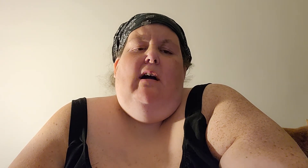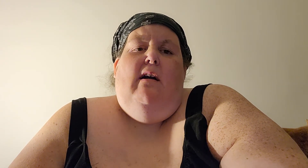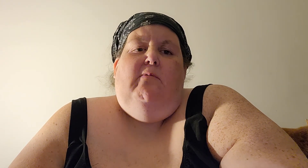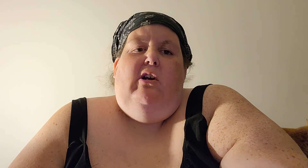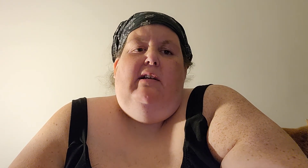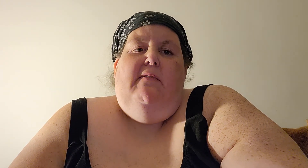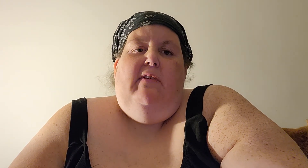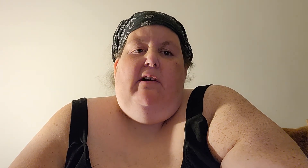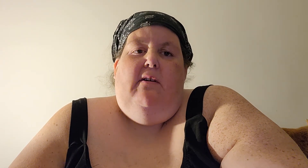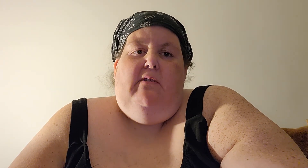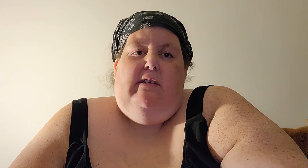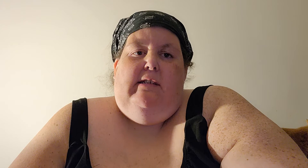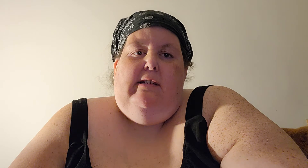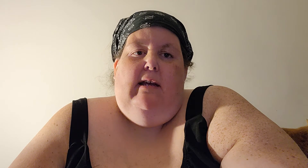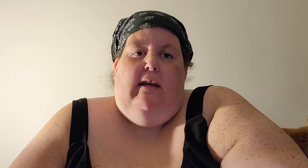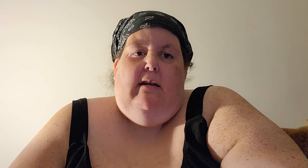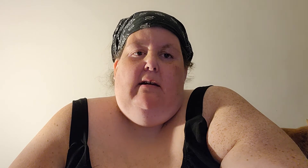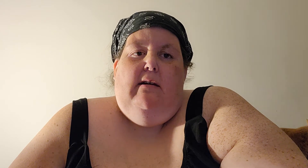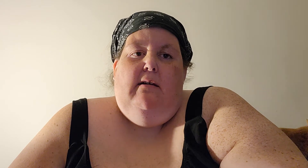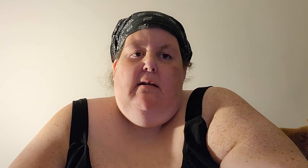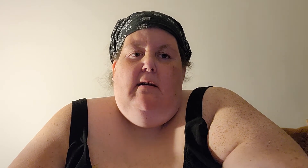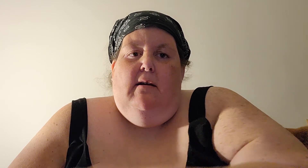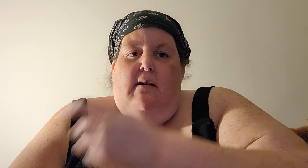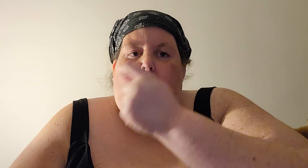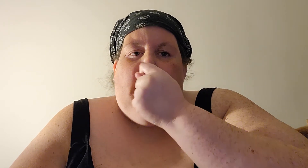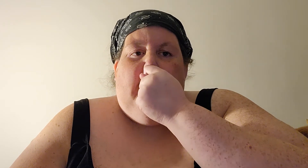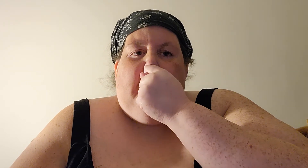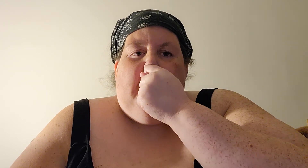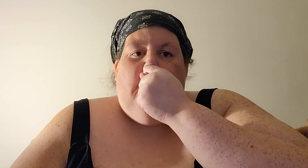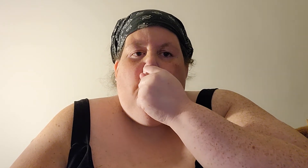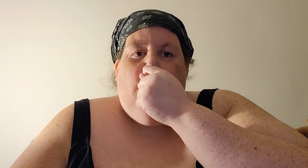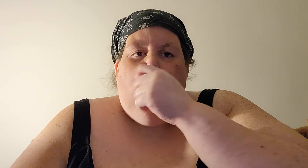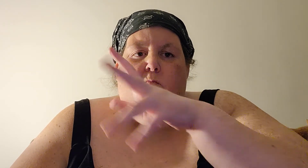I'm trying to figure out the snake. I think